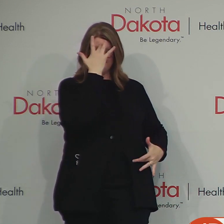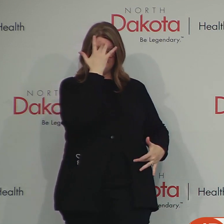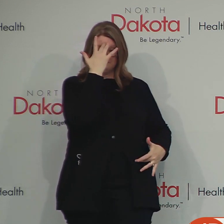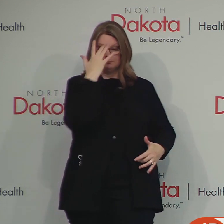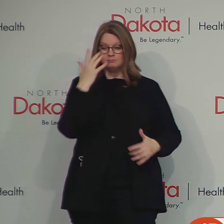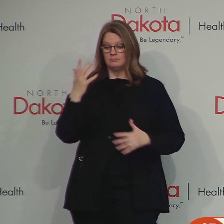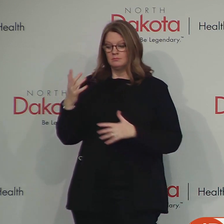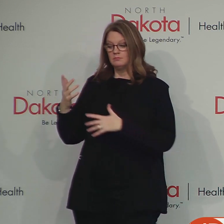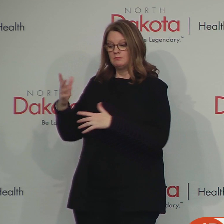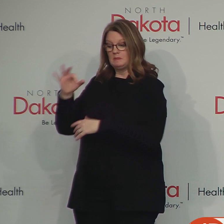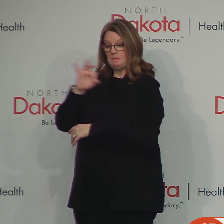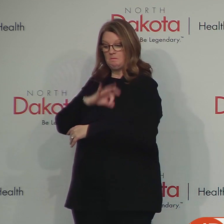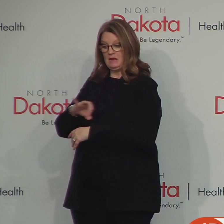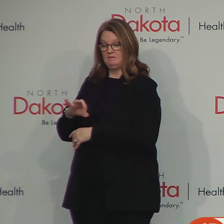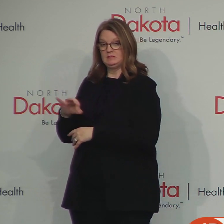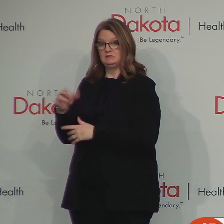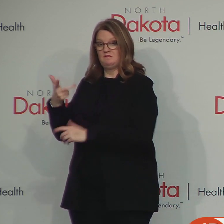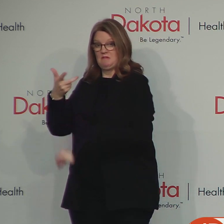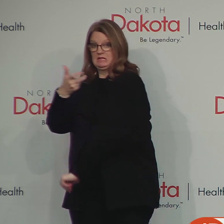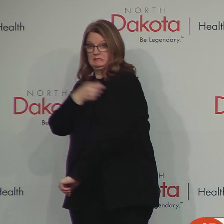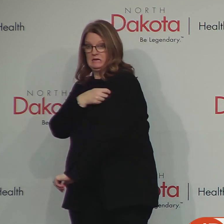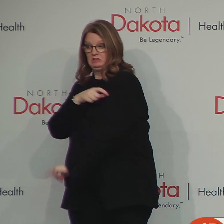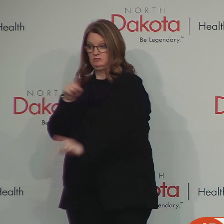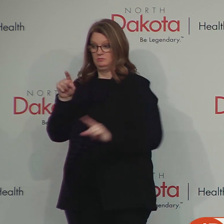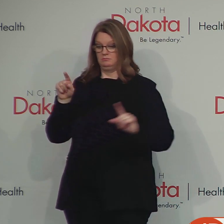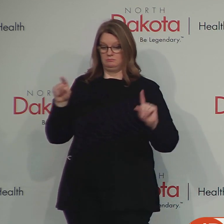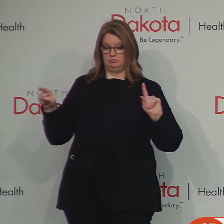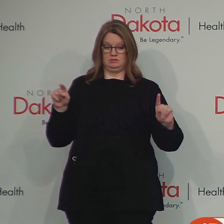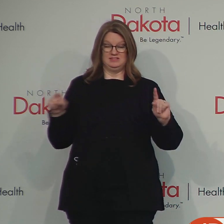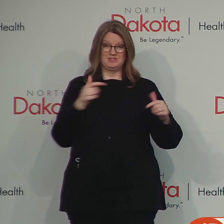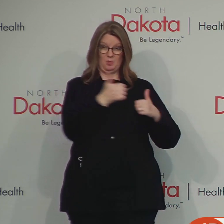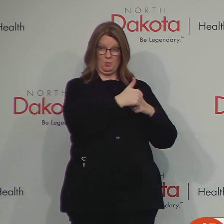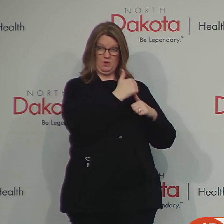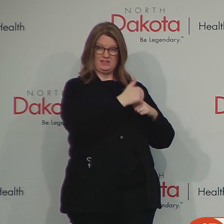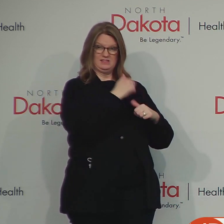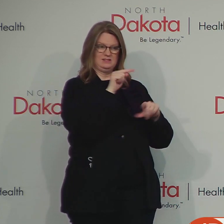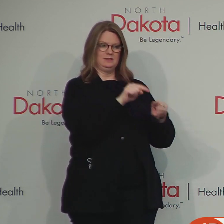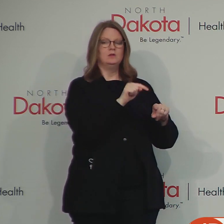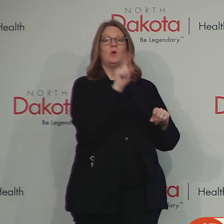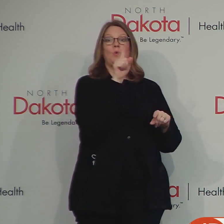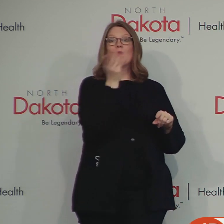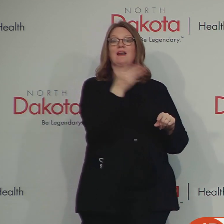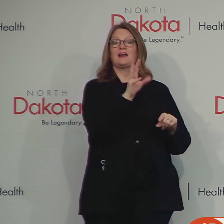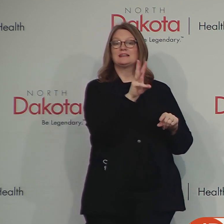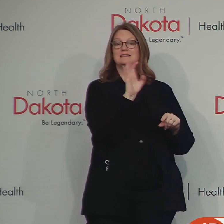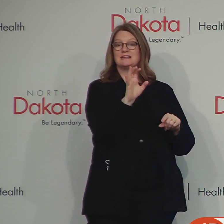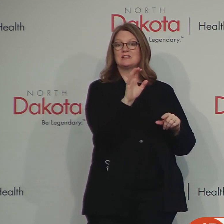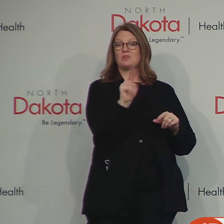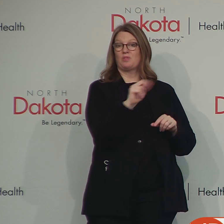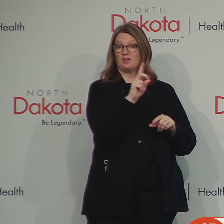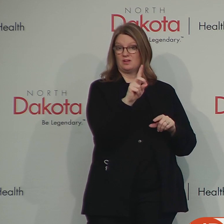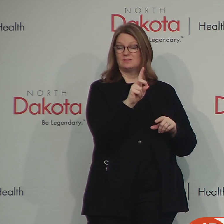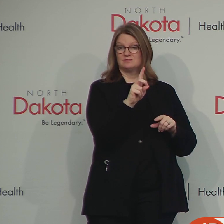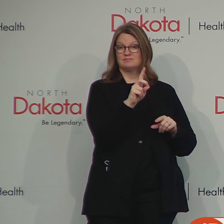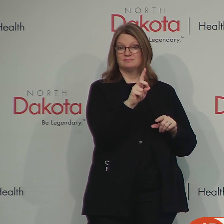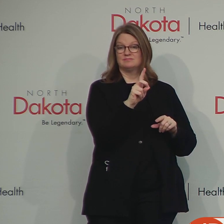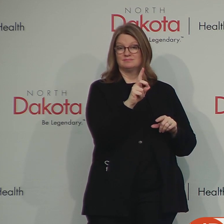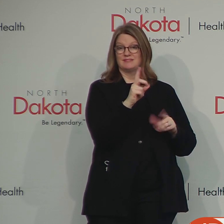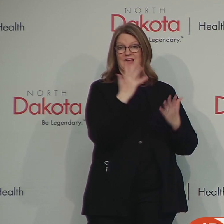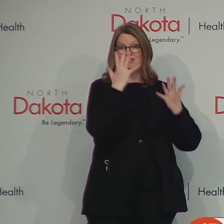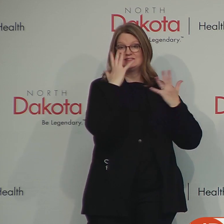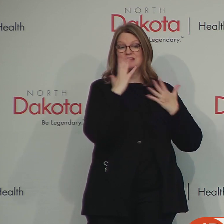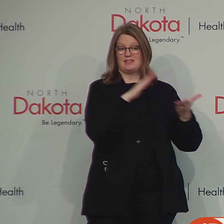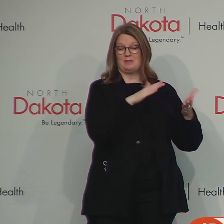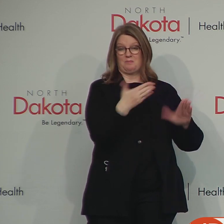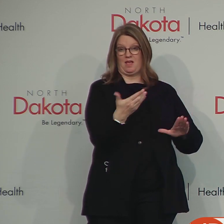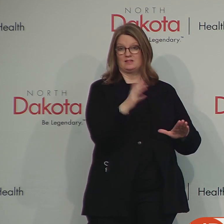of vaccination. And so for risks of disease, 1 in 600 North Dakotans have unfortunately passed away